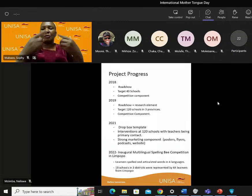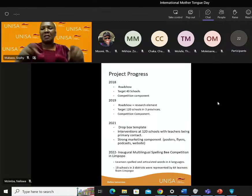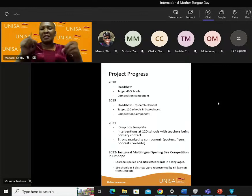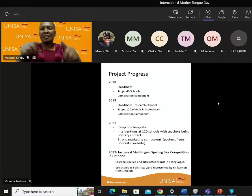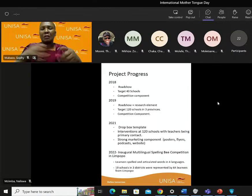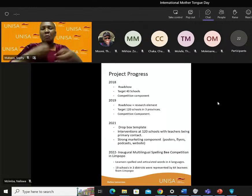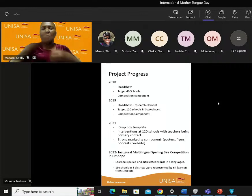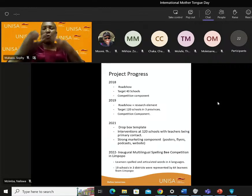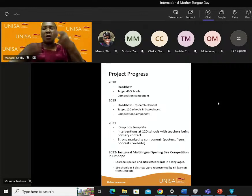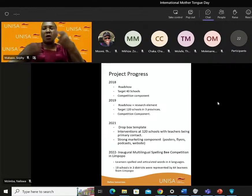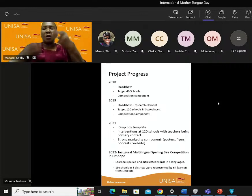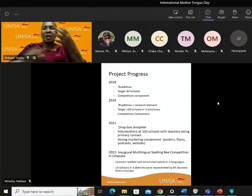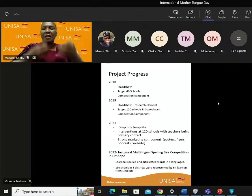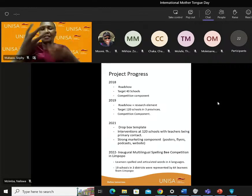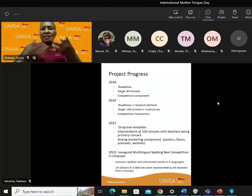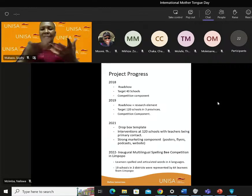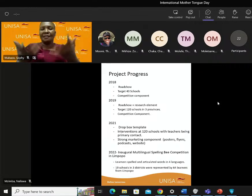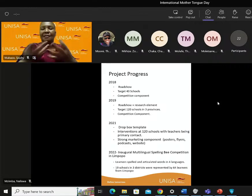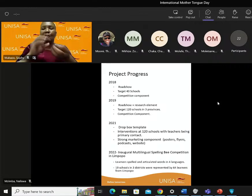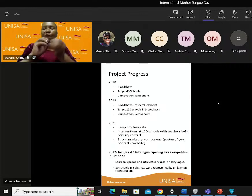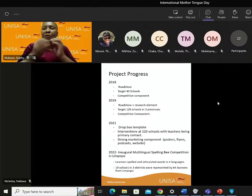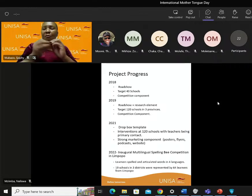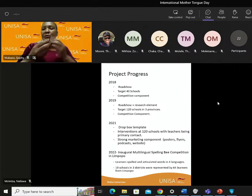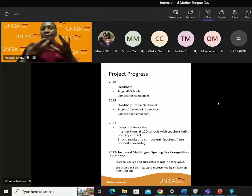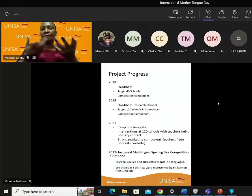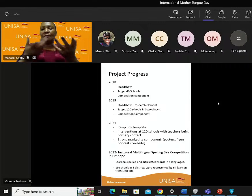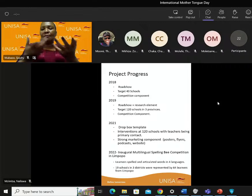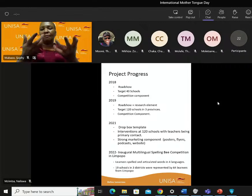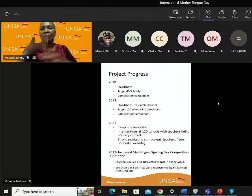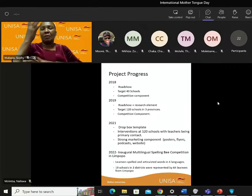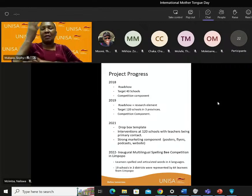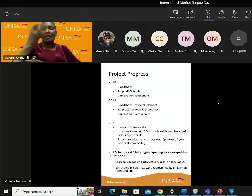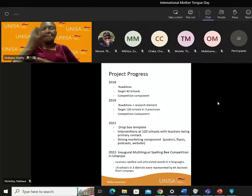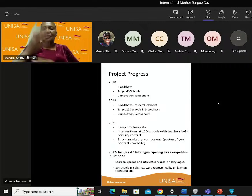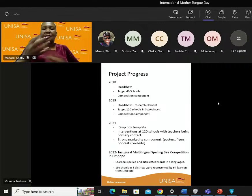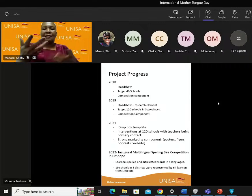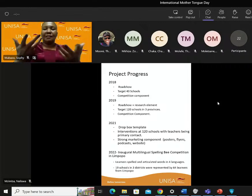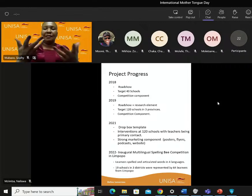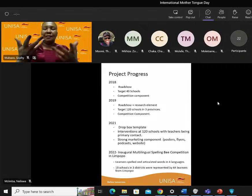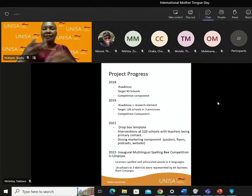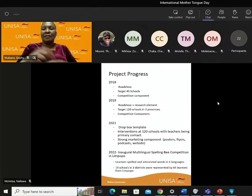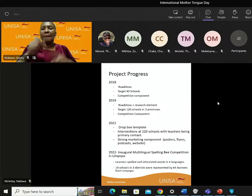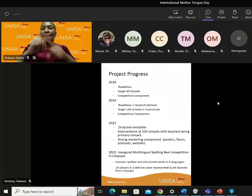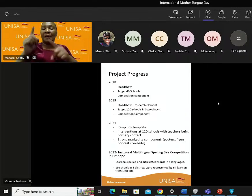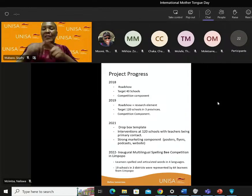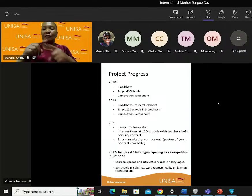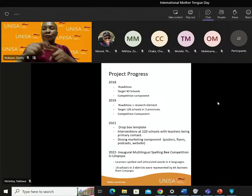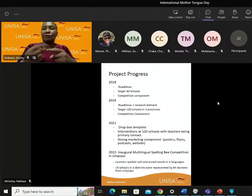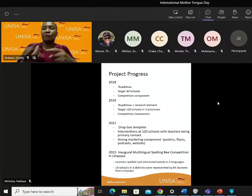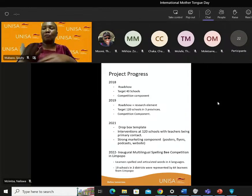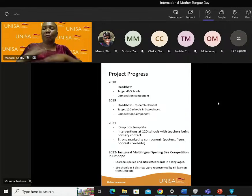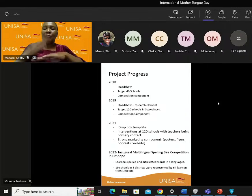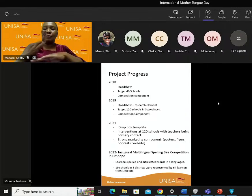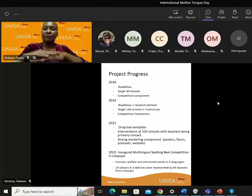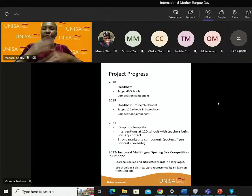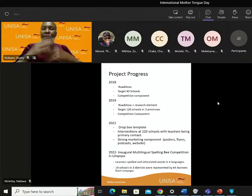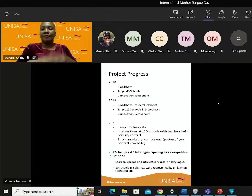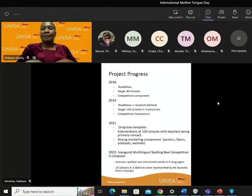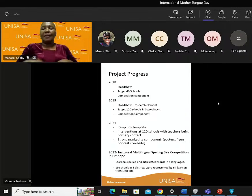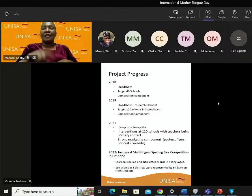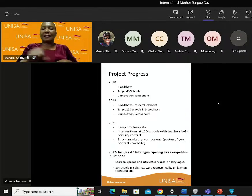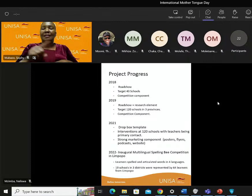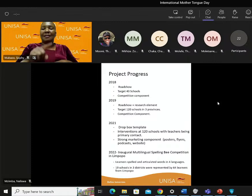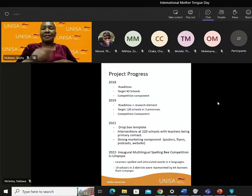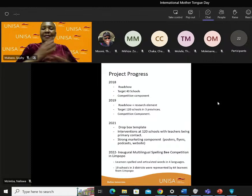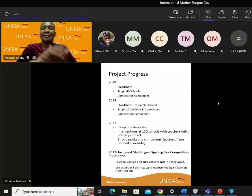in the form of presentations and plays and so forth. So this is just some pictures from the